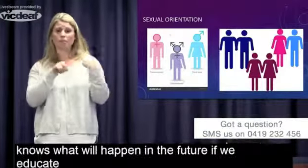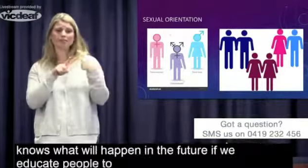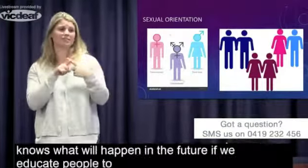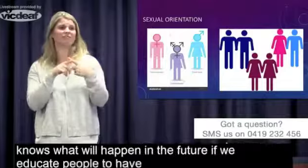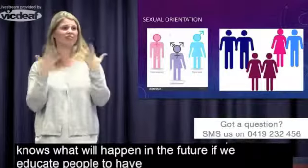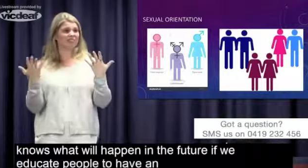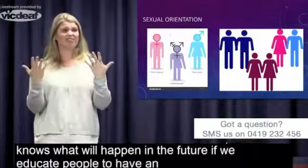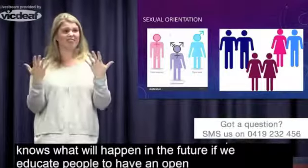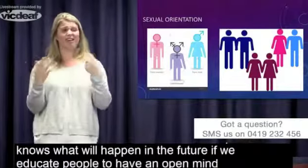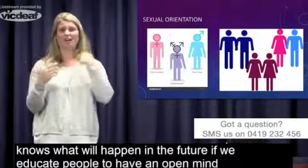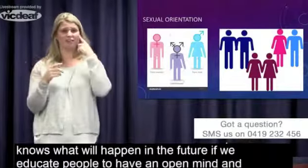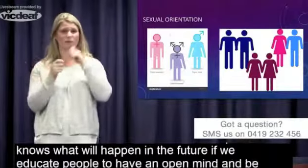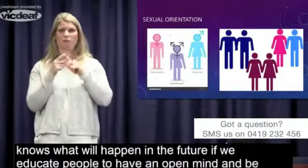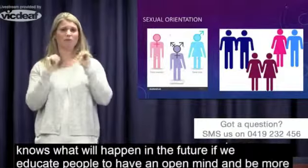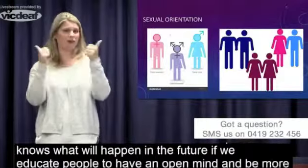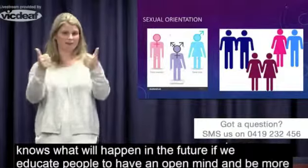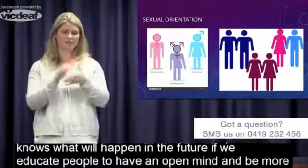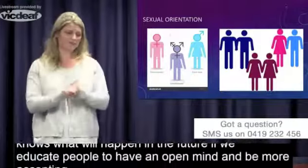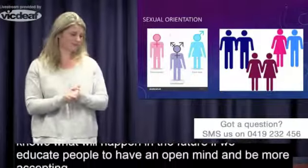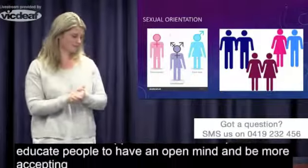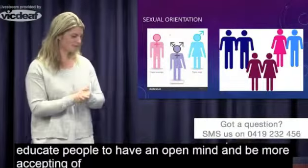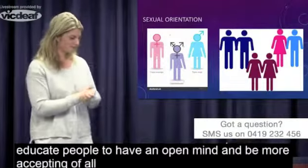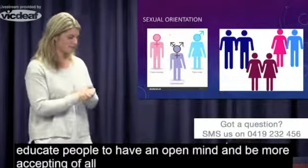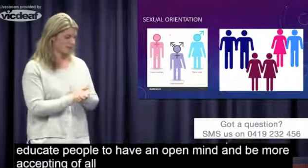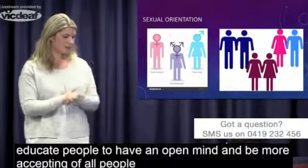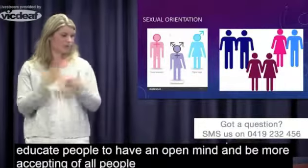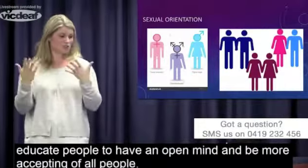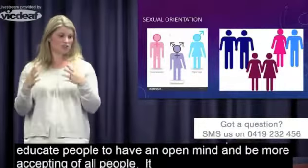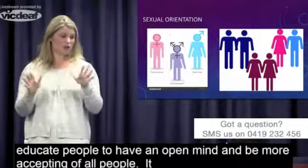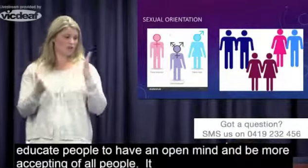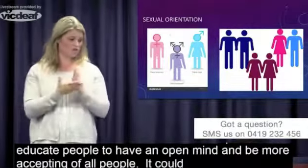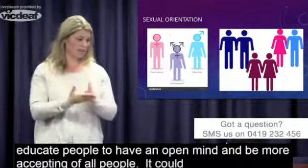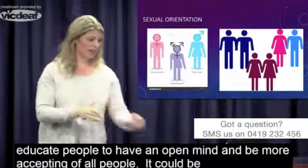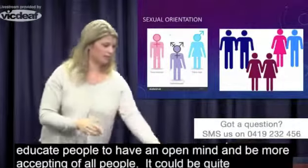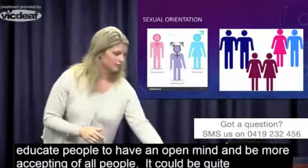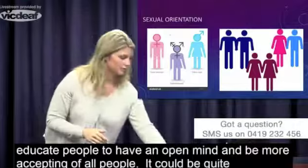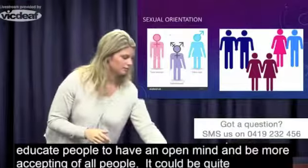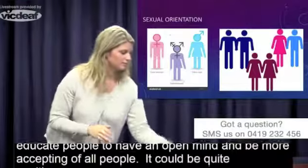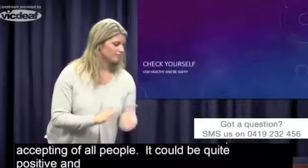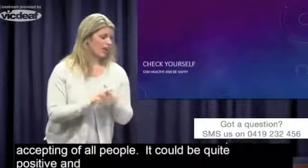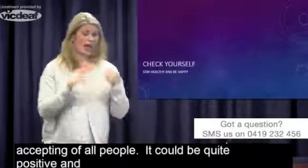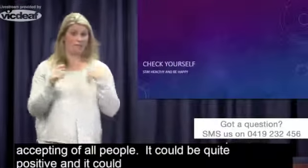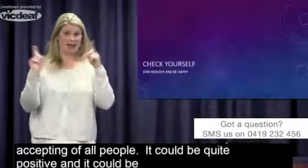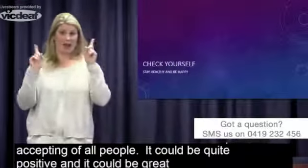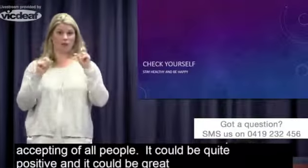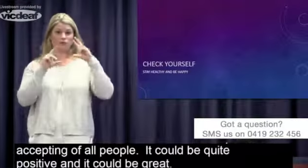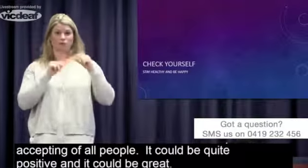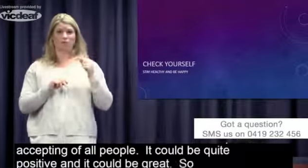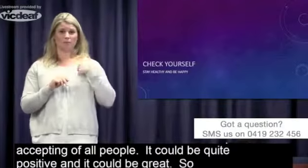accepting of all people. It could be quite positive and it could be great. So really, I'm about